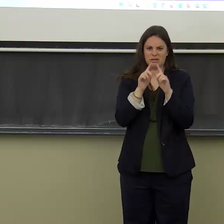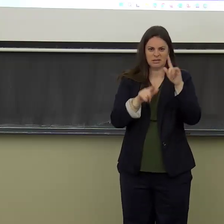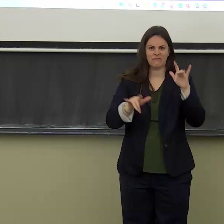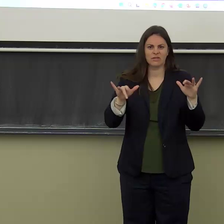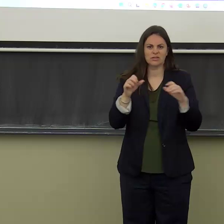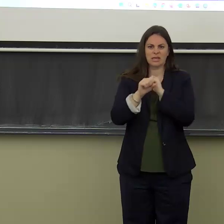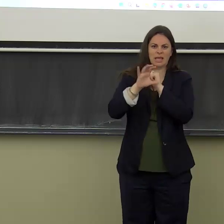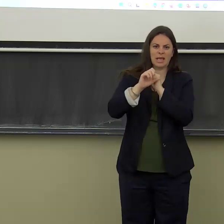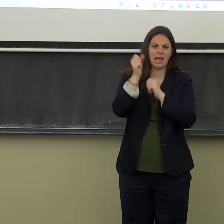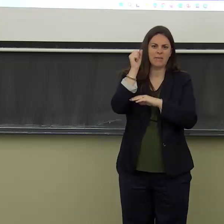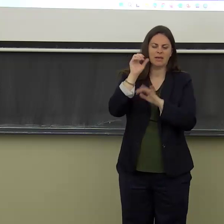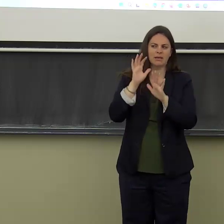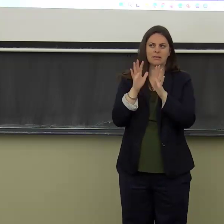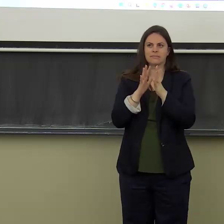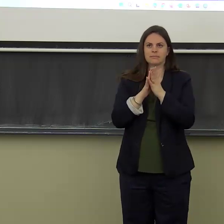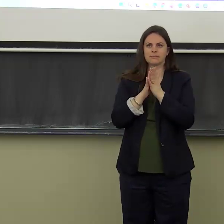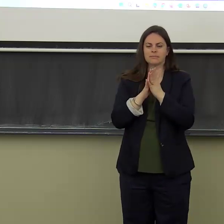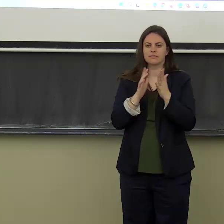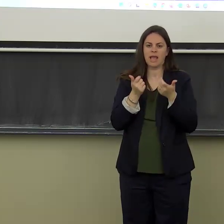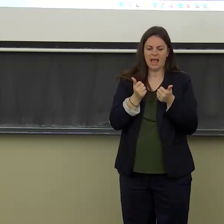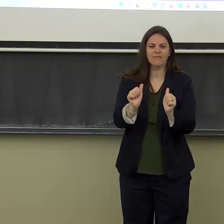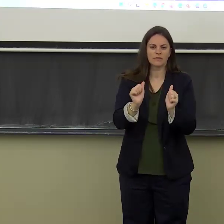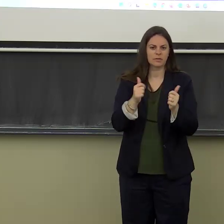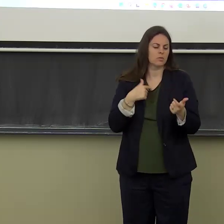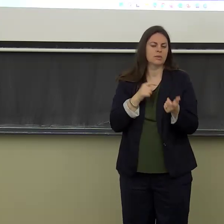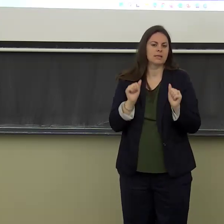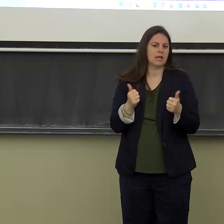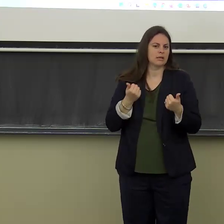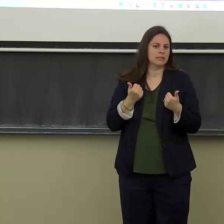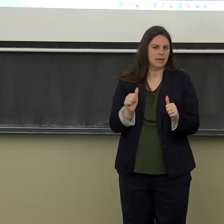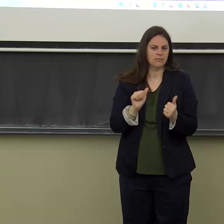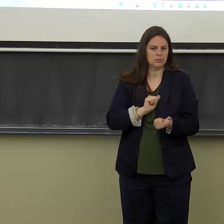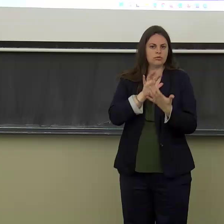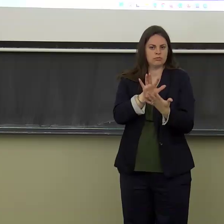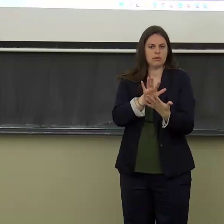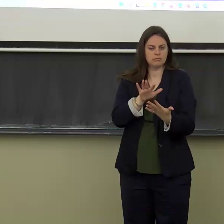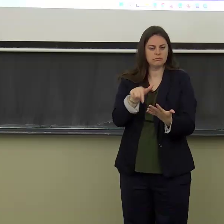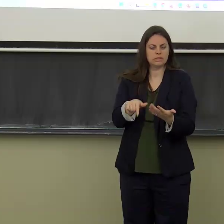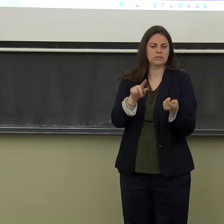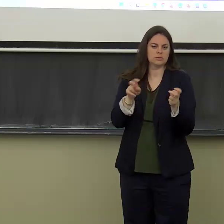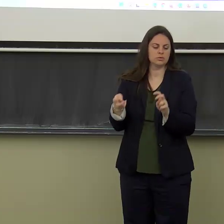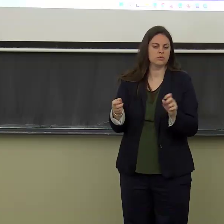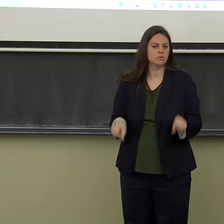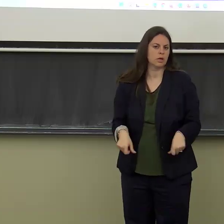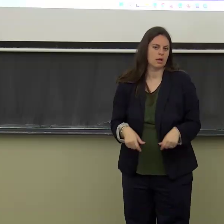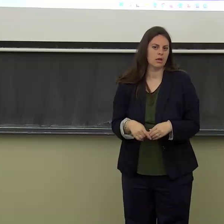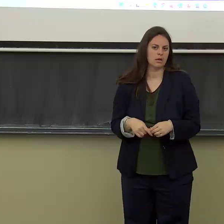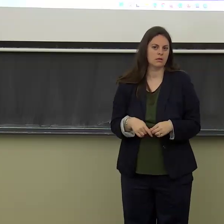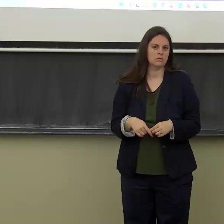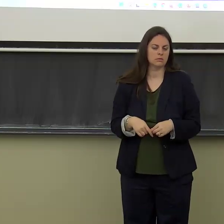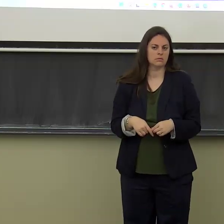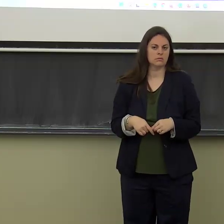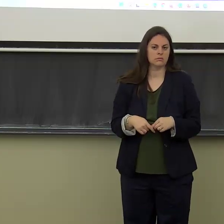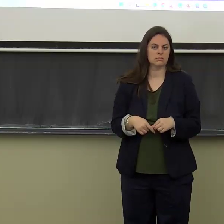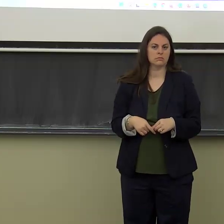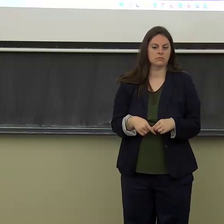try, or not campaign, or effort, attempt to address this. So the policy people in